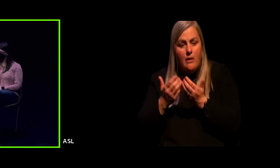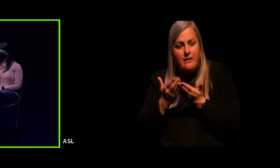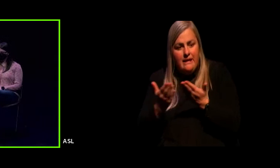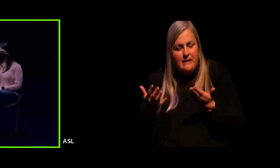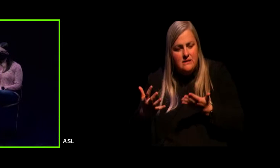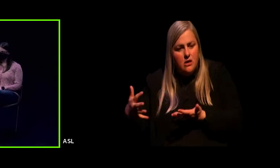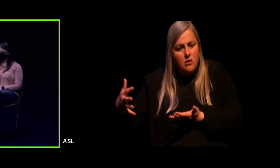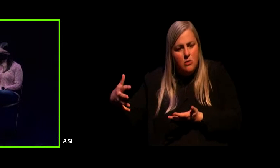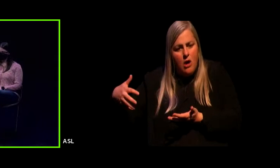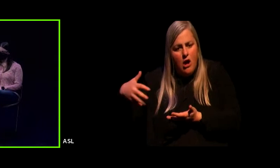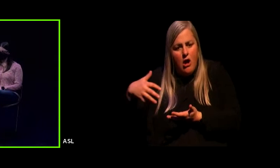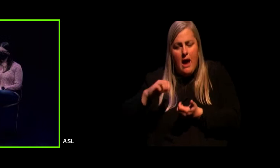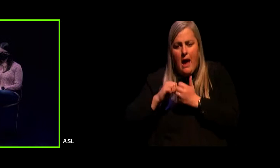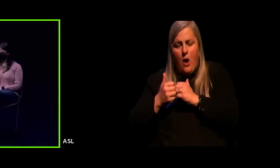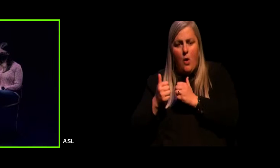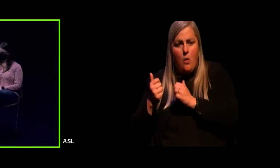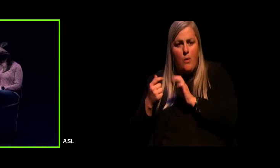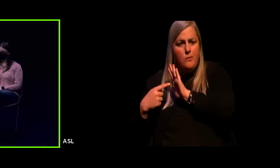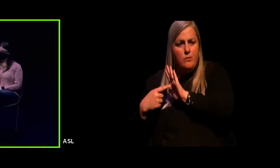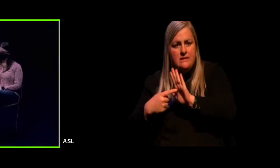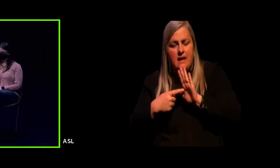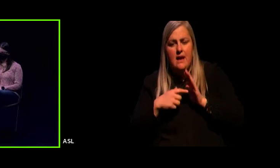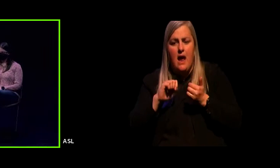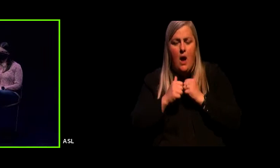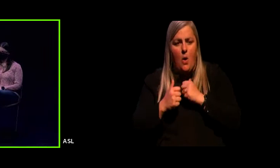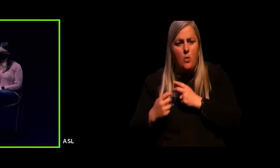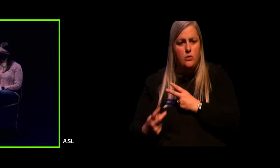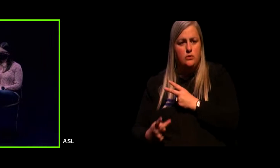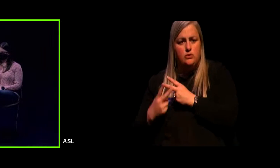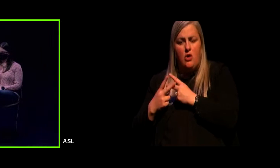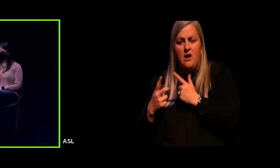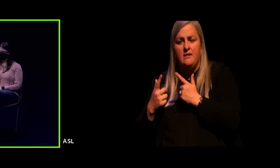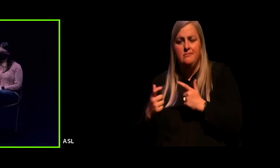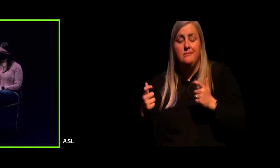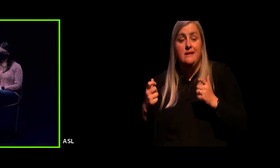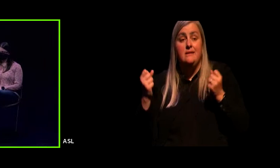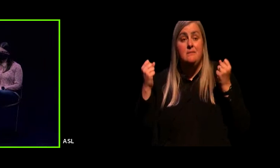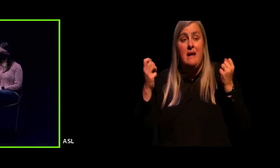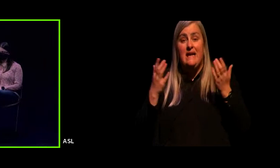they're stored, et cetera, because so many of the objects that are currently in